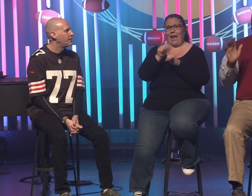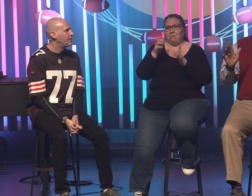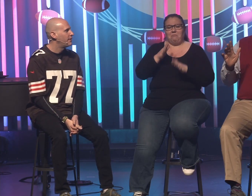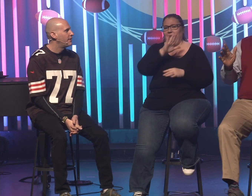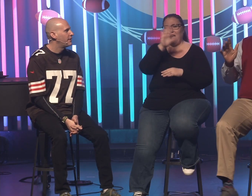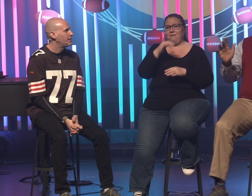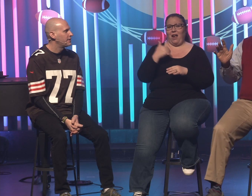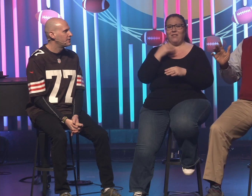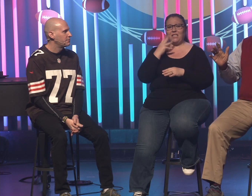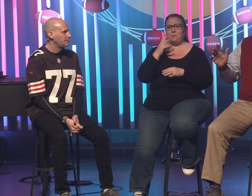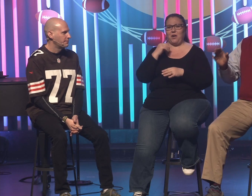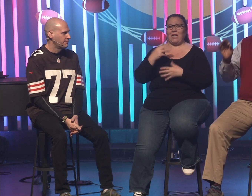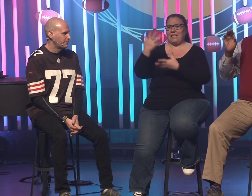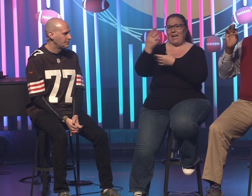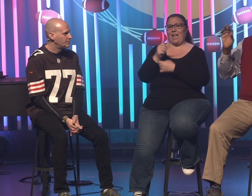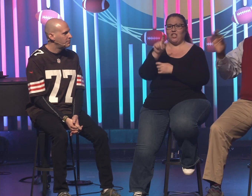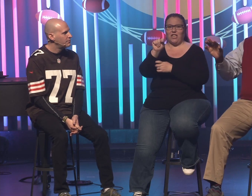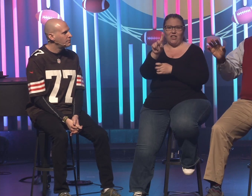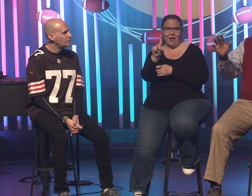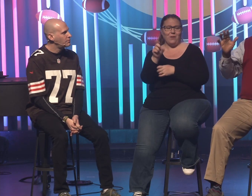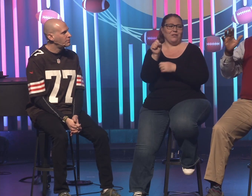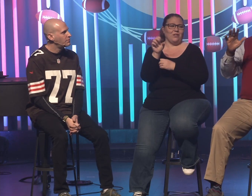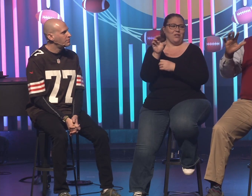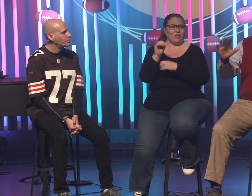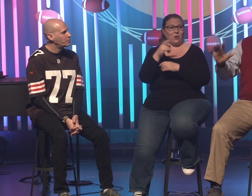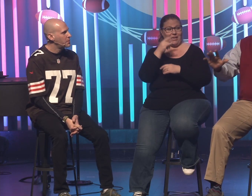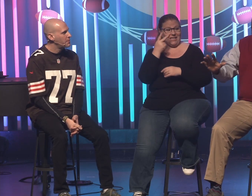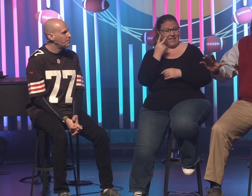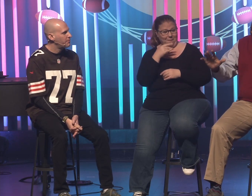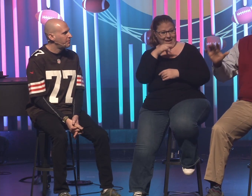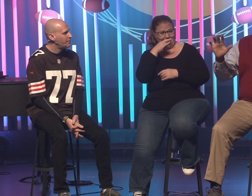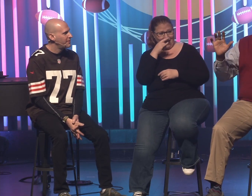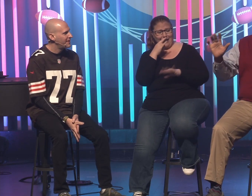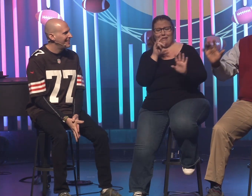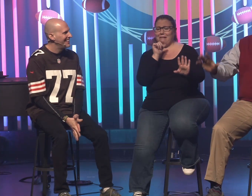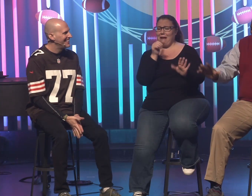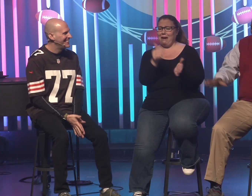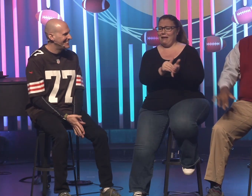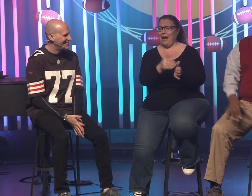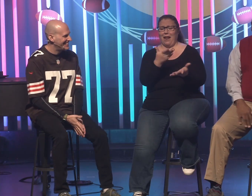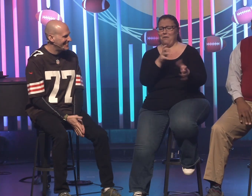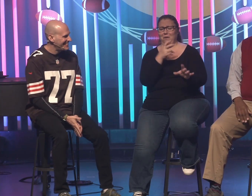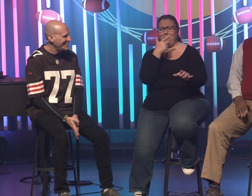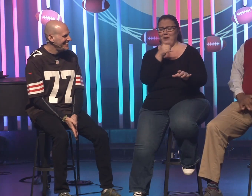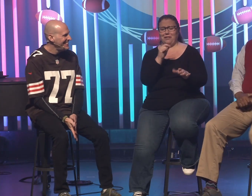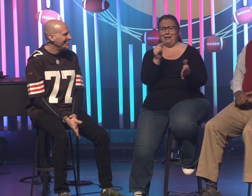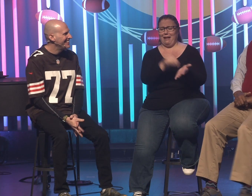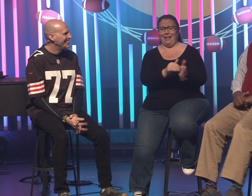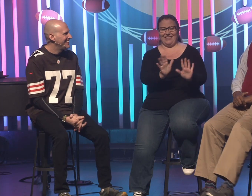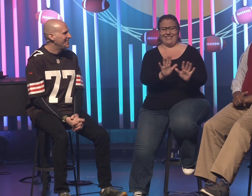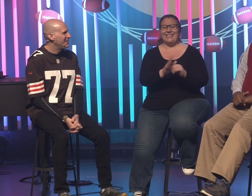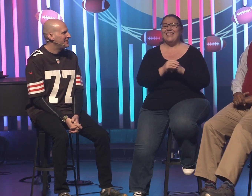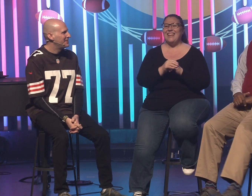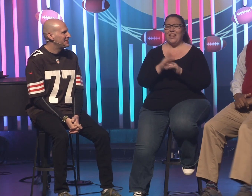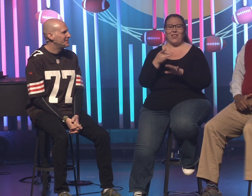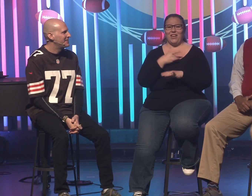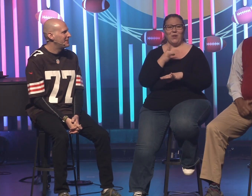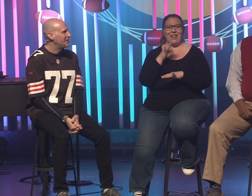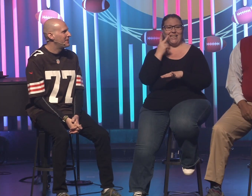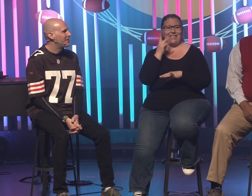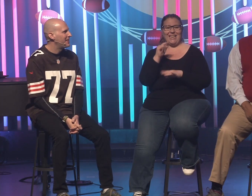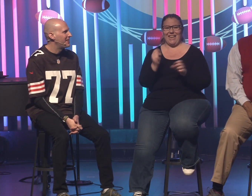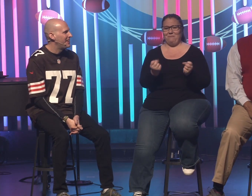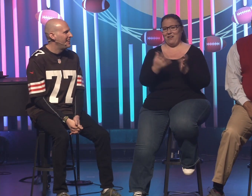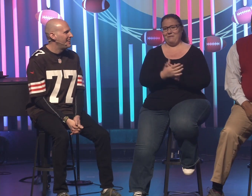every time I pull that video, you should see my kids. They're like, Dad, not again, Dad, not again. Please don't do it to us. They don't like seeing it very